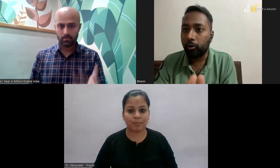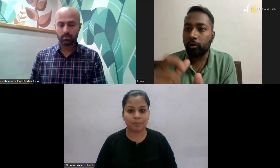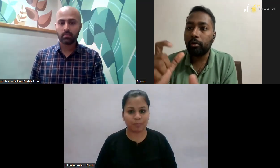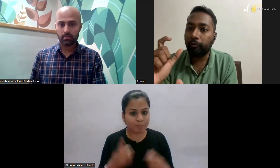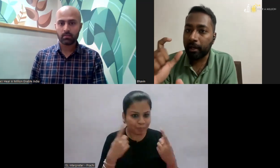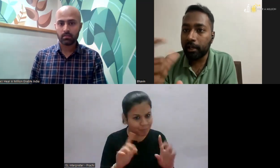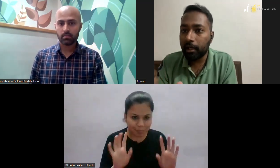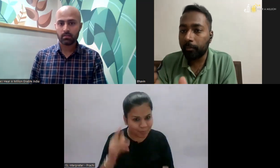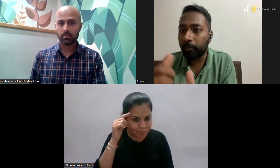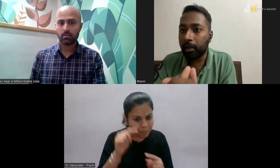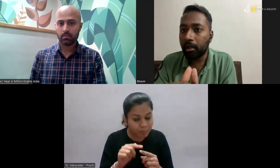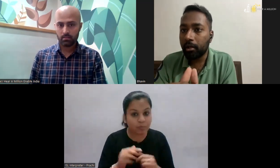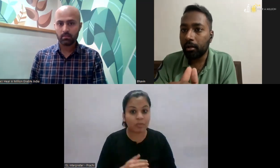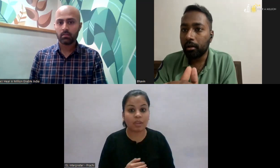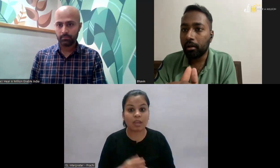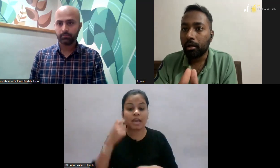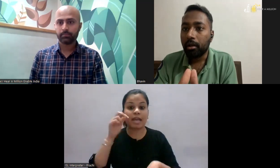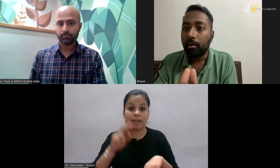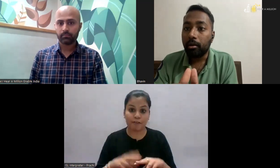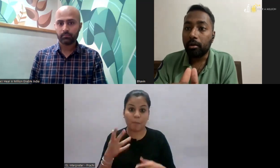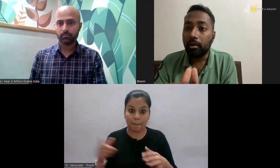right? So validity may be